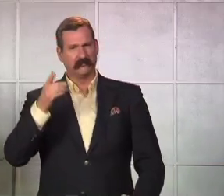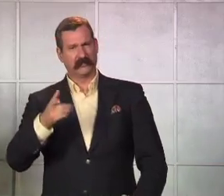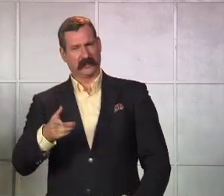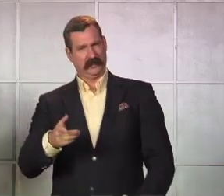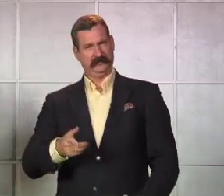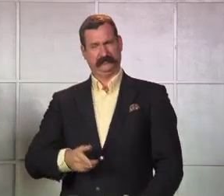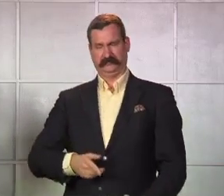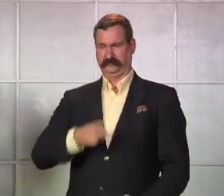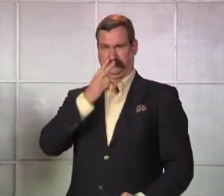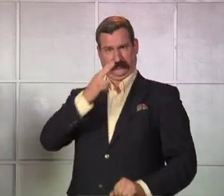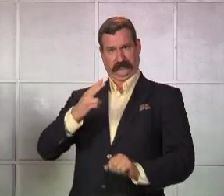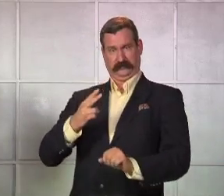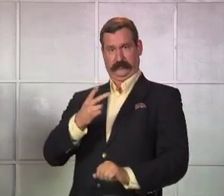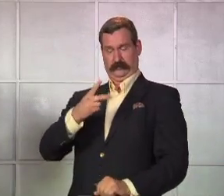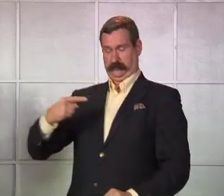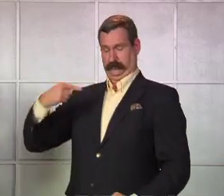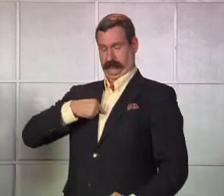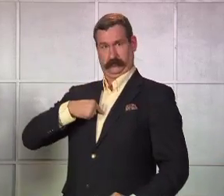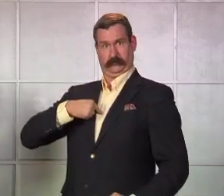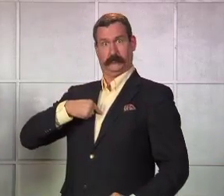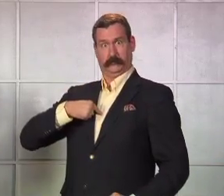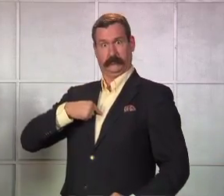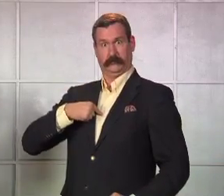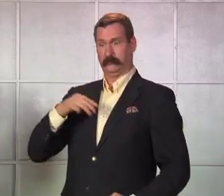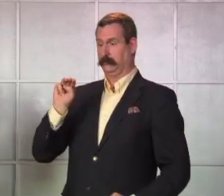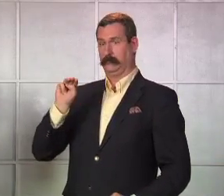Take a look at yourself and examine the word me.